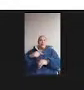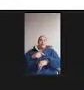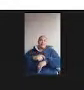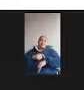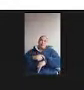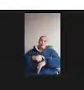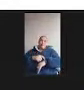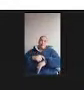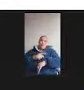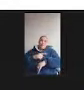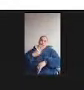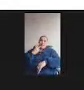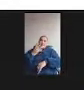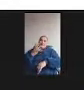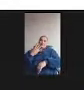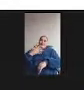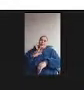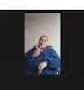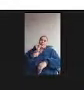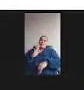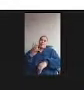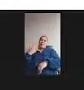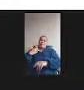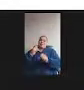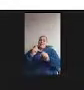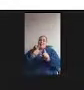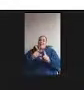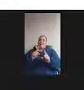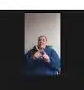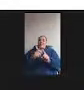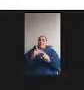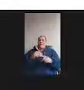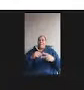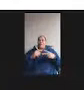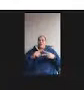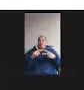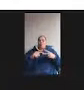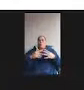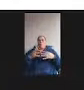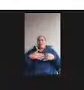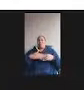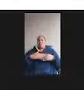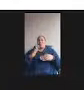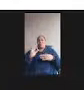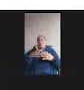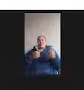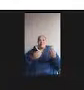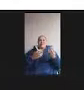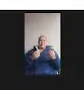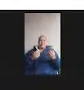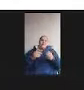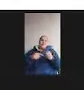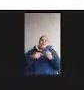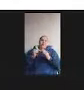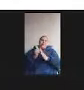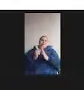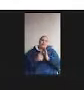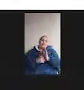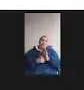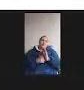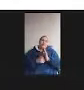already 11:25, and there are still two matters that needs to be attended to on the agenda. Please, Chairperson.